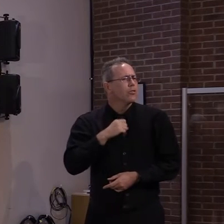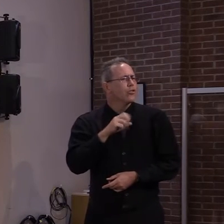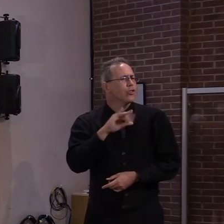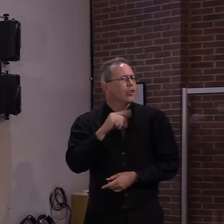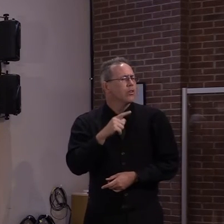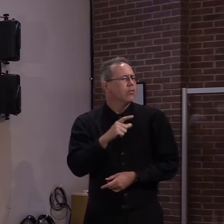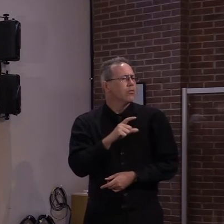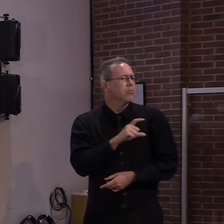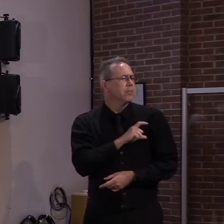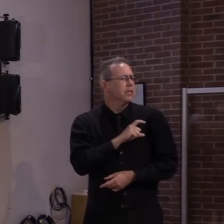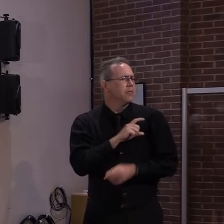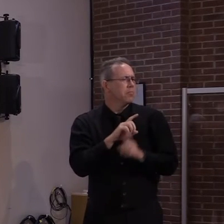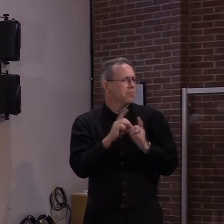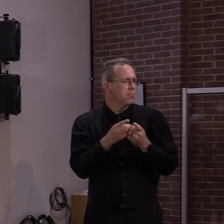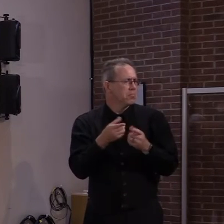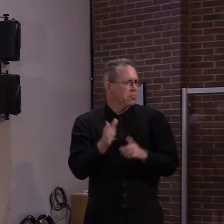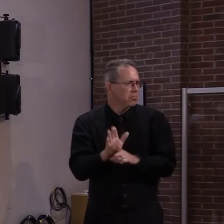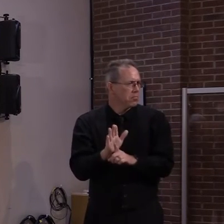Hello? Yeah,